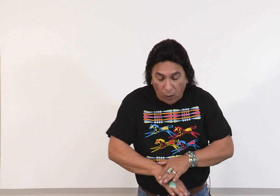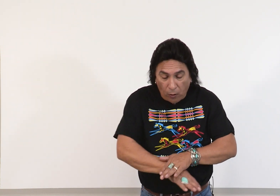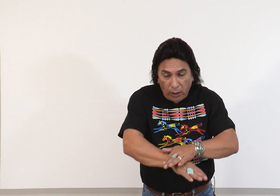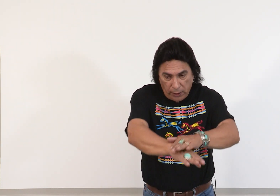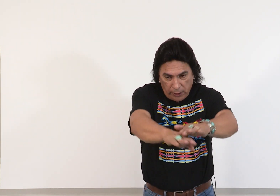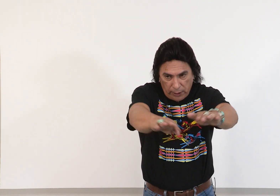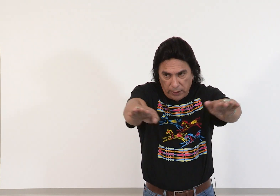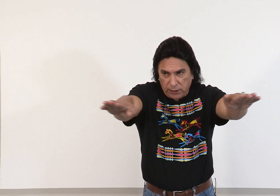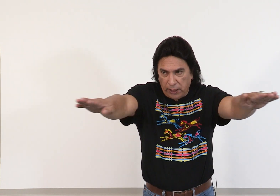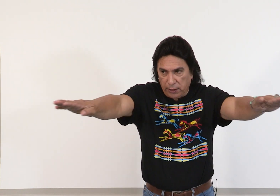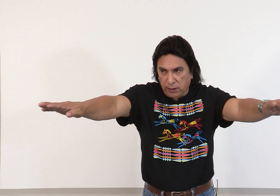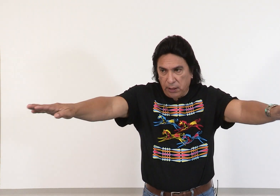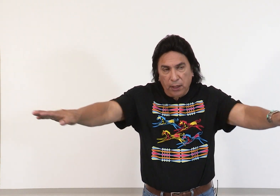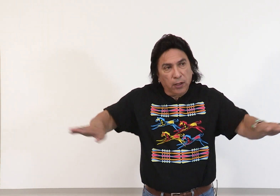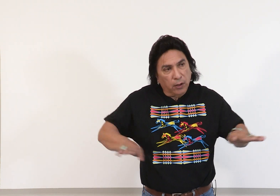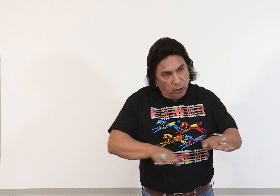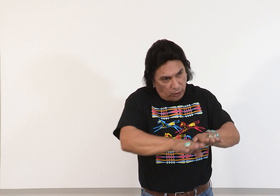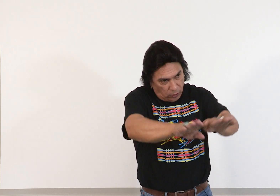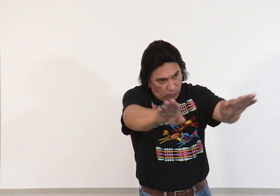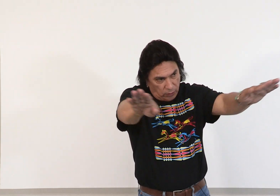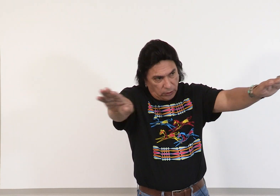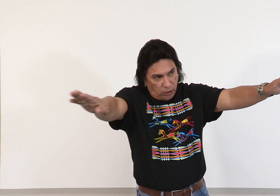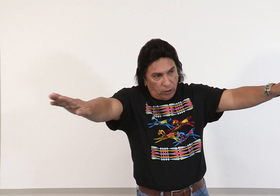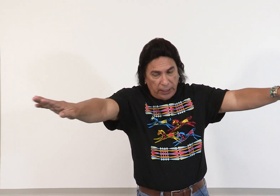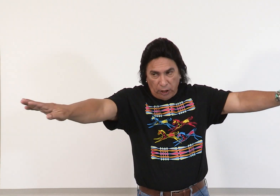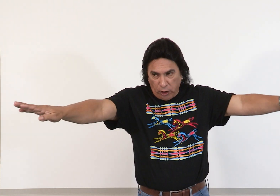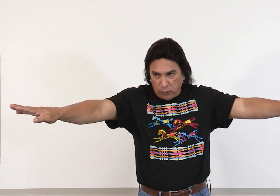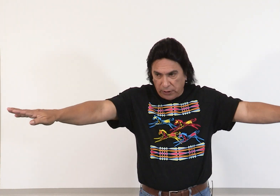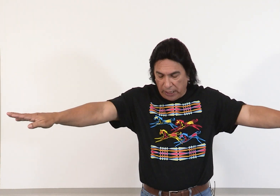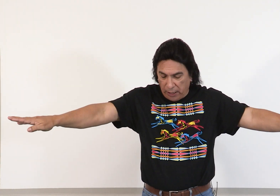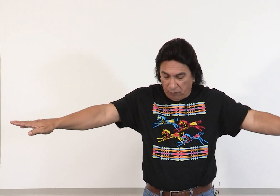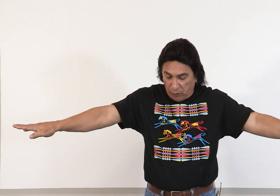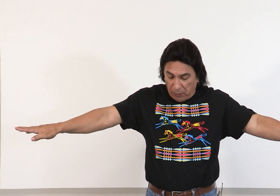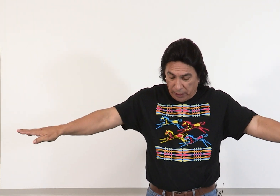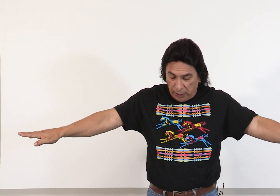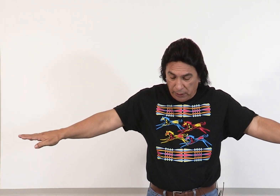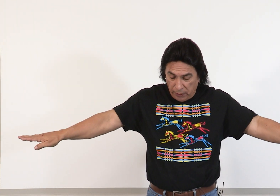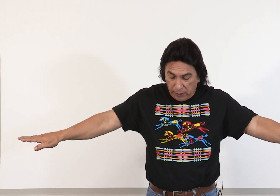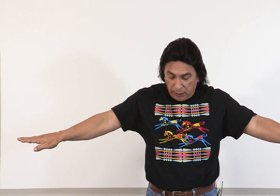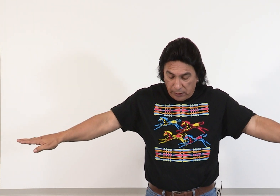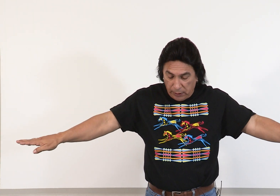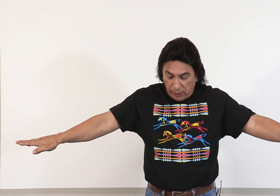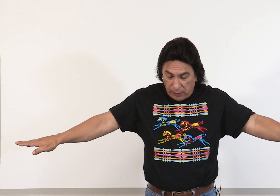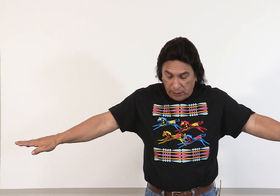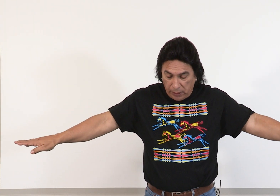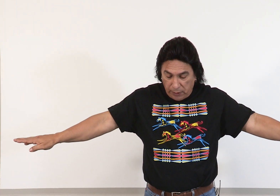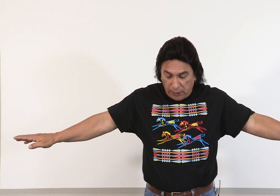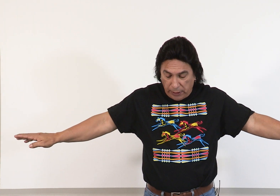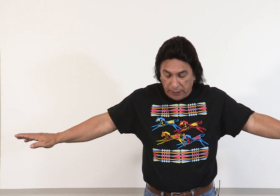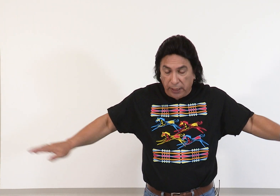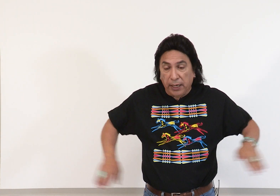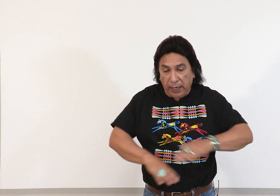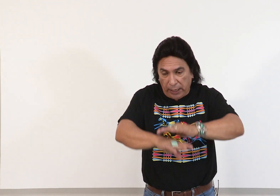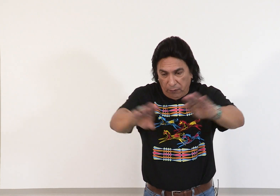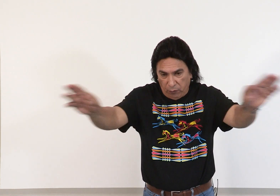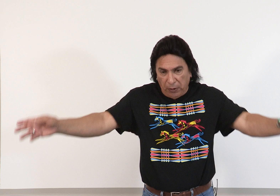All is this, you know, it's all that includes everybody. And then